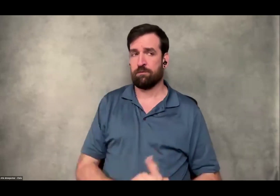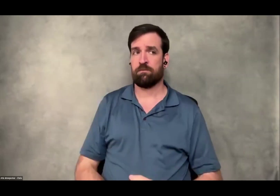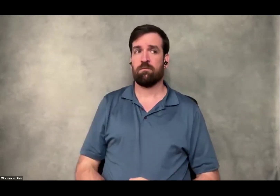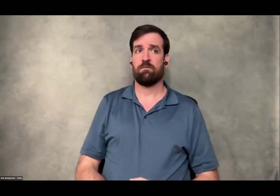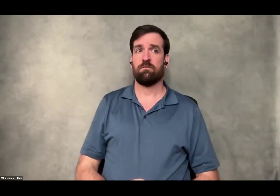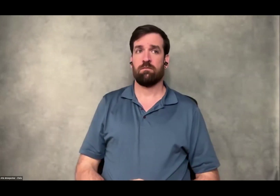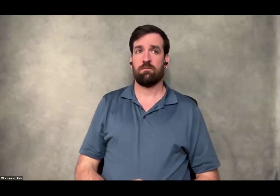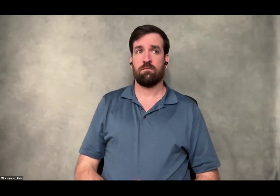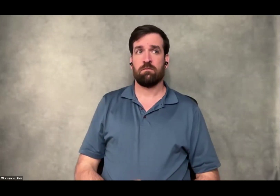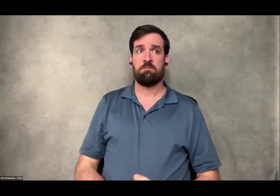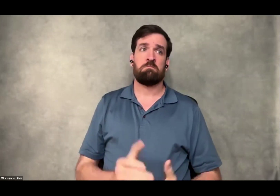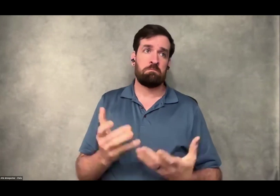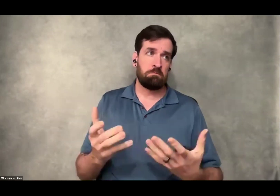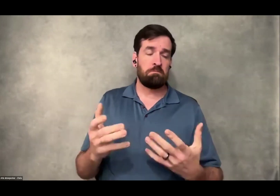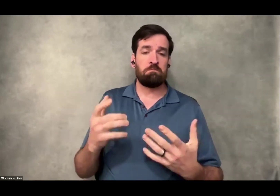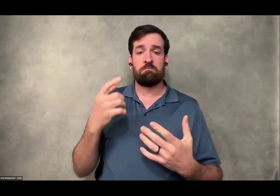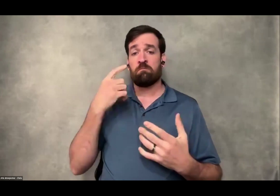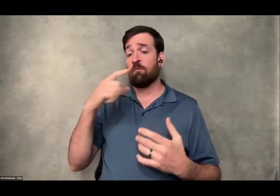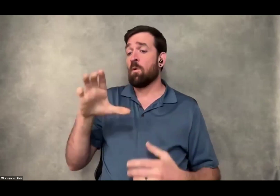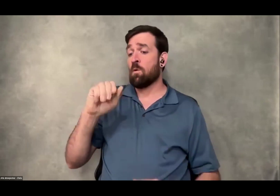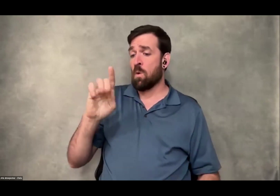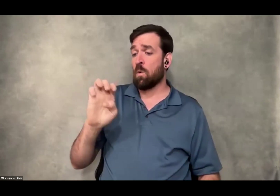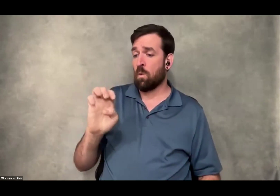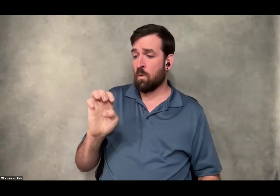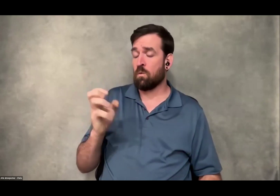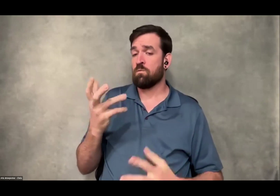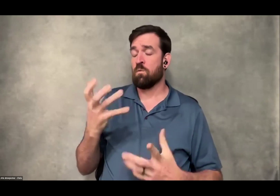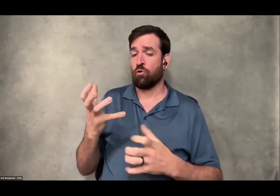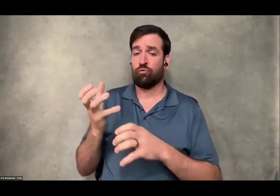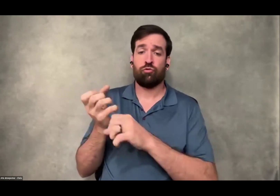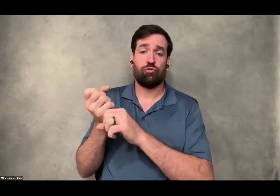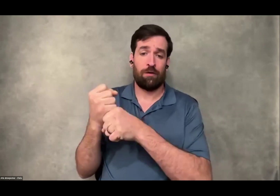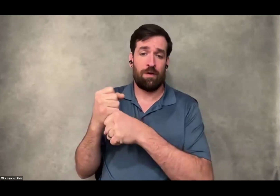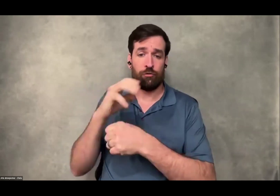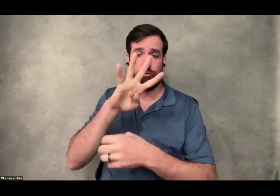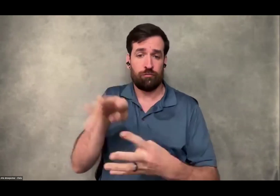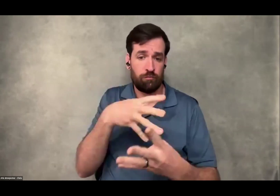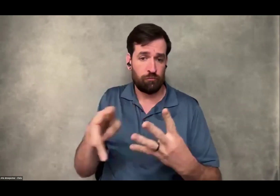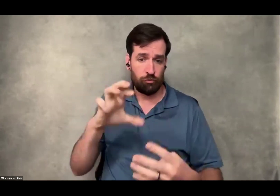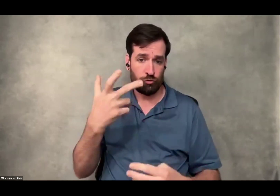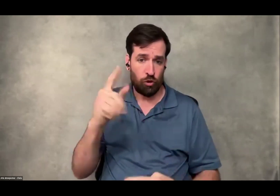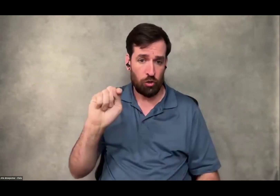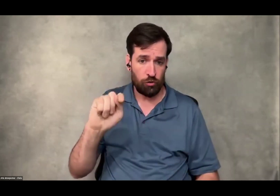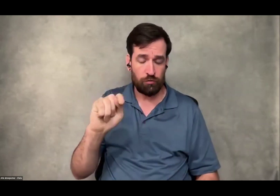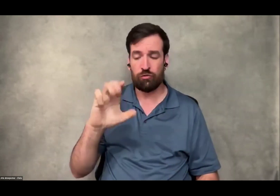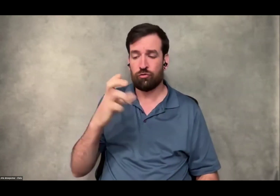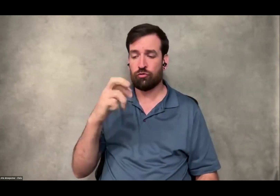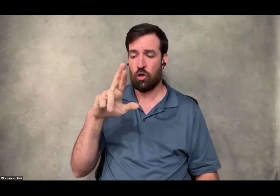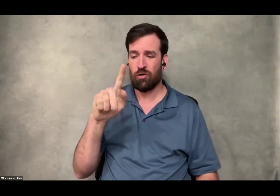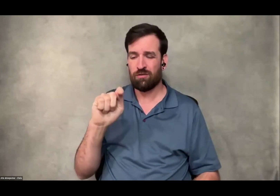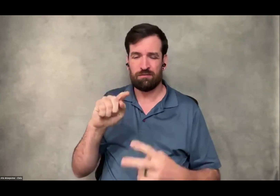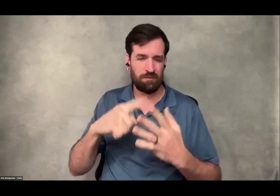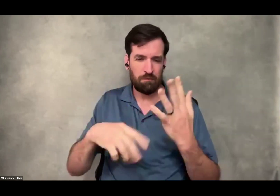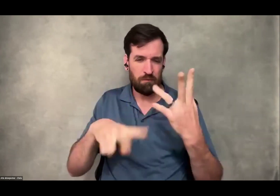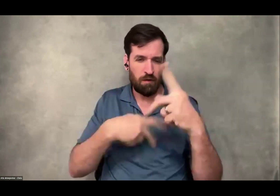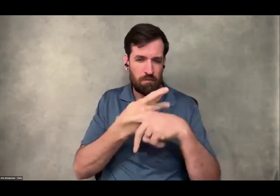So with that, in terms of code, if you're wanting to generate a chart or some kind of